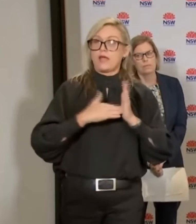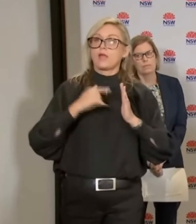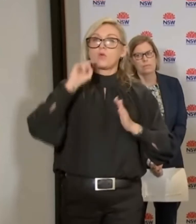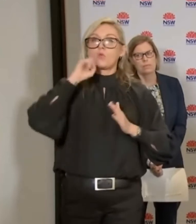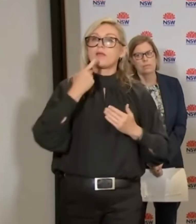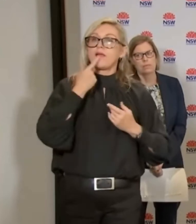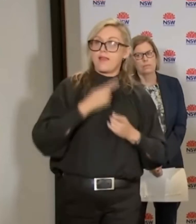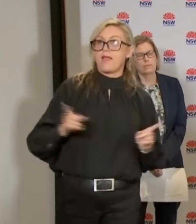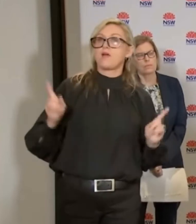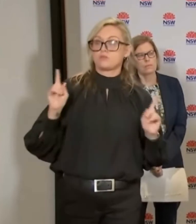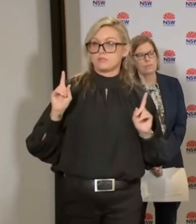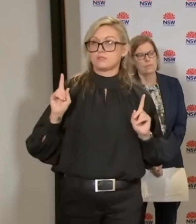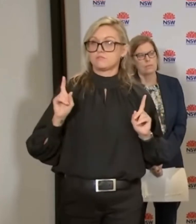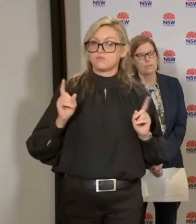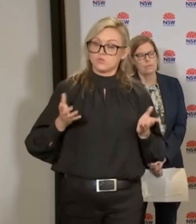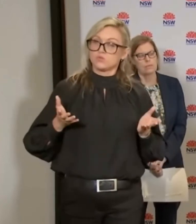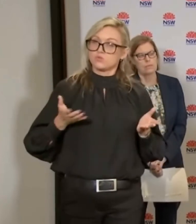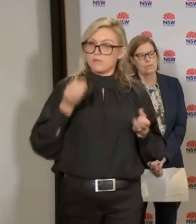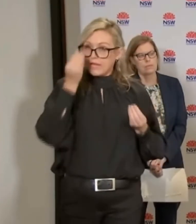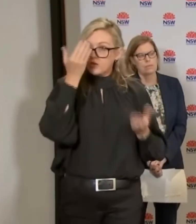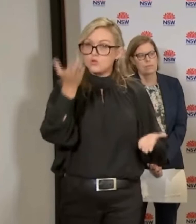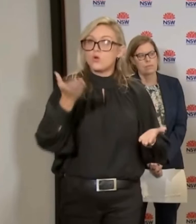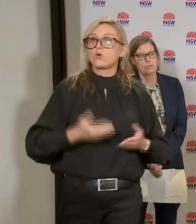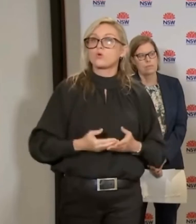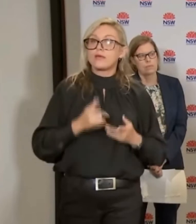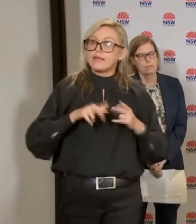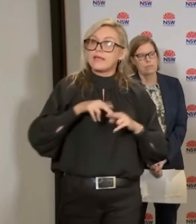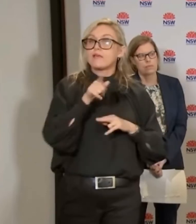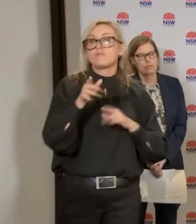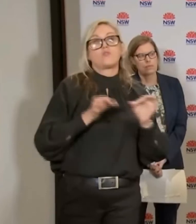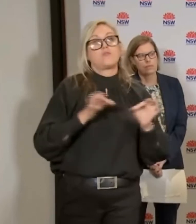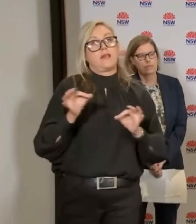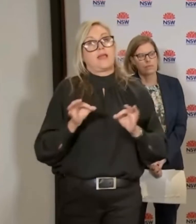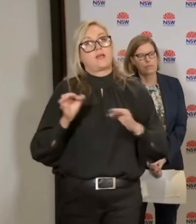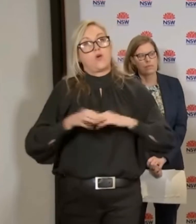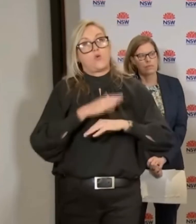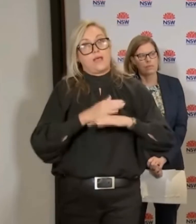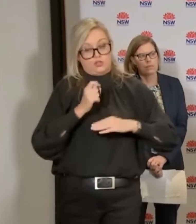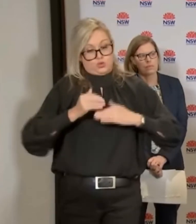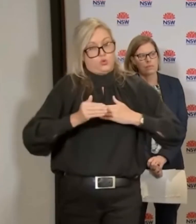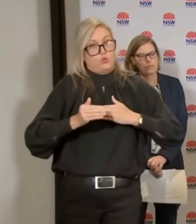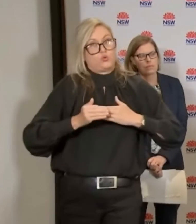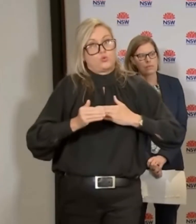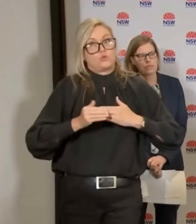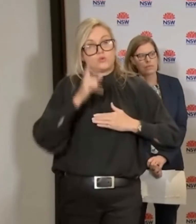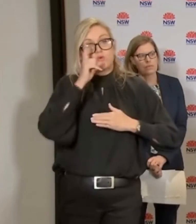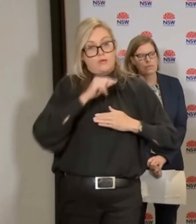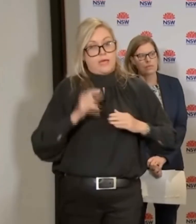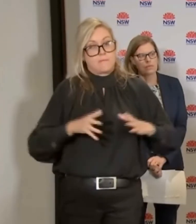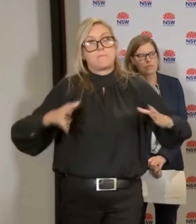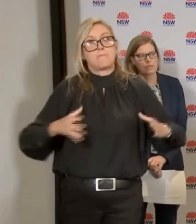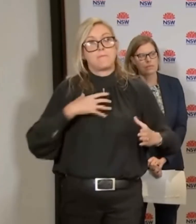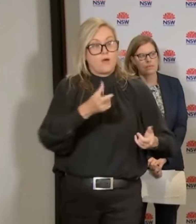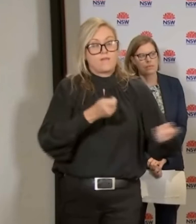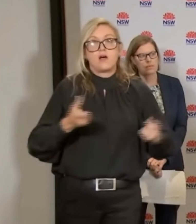say that you'll now be having greater freedoms for those of you who are going to have a special event in the next little while. But those who are thinking of booking can